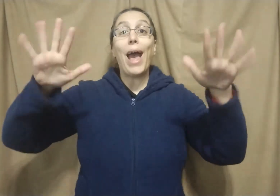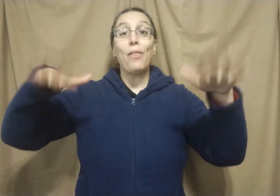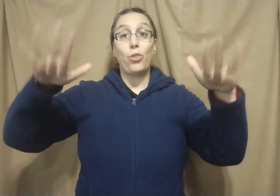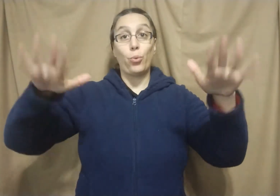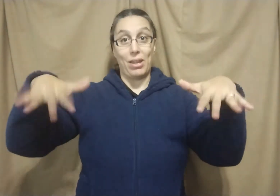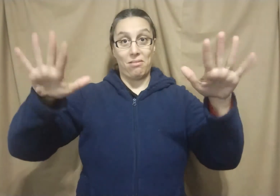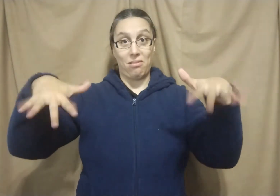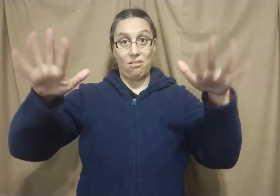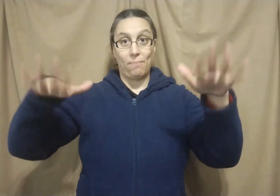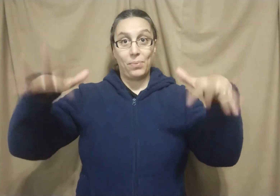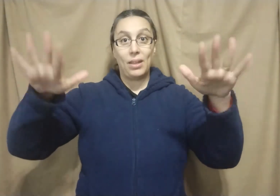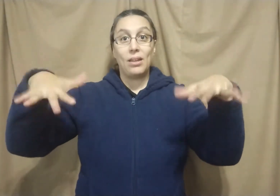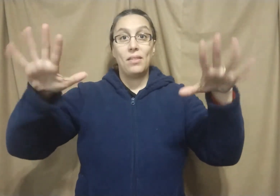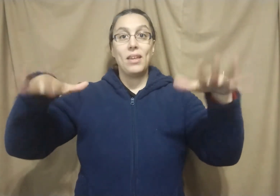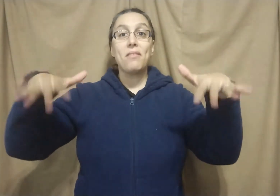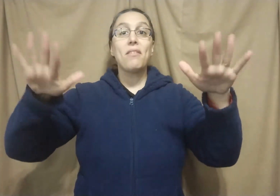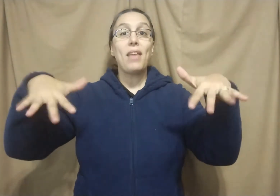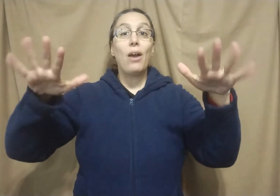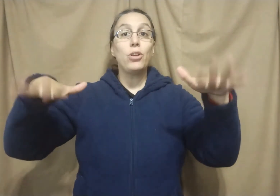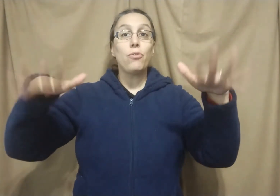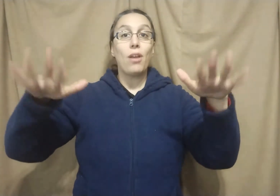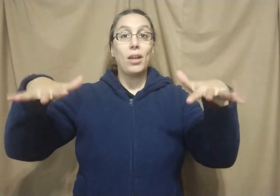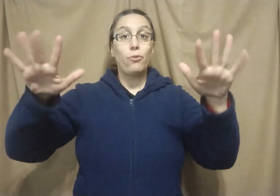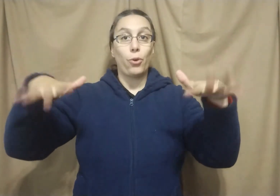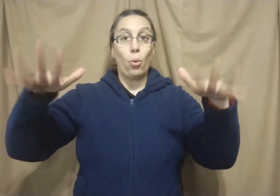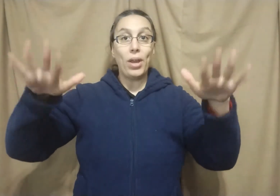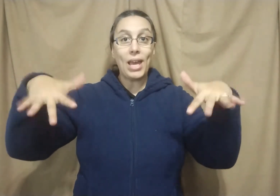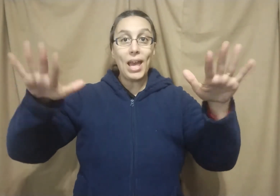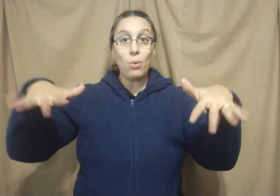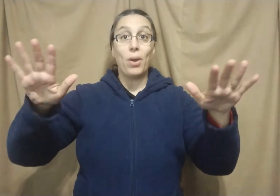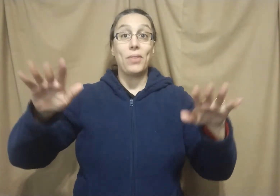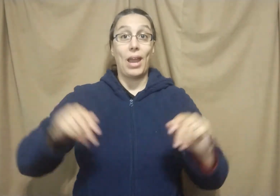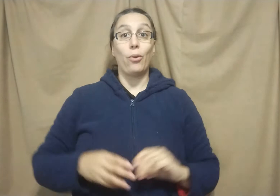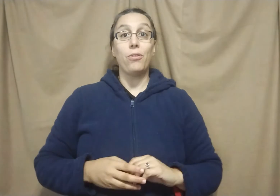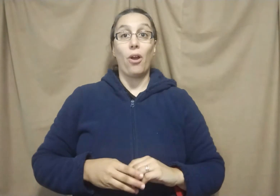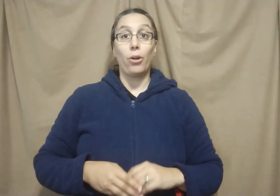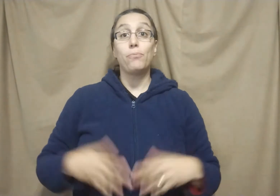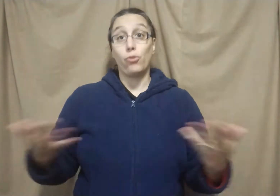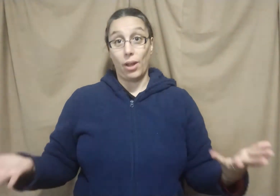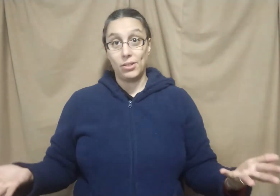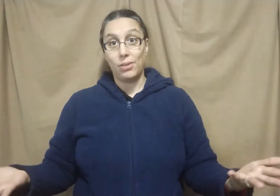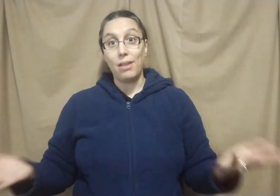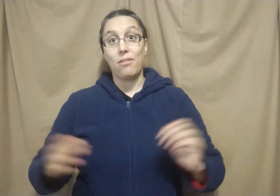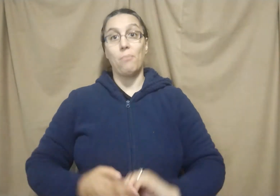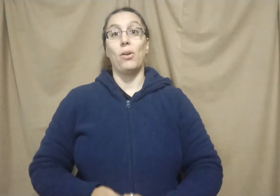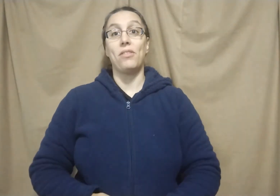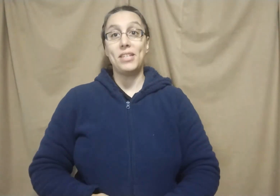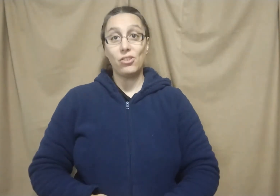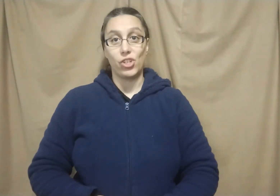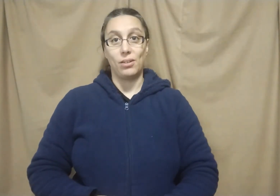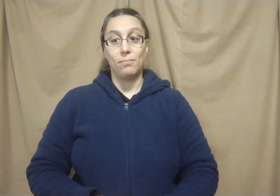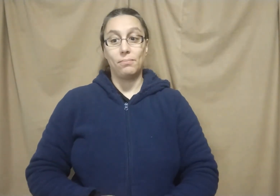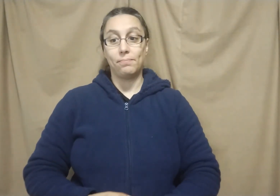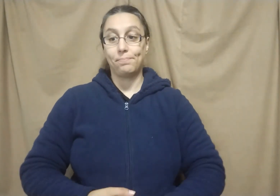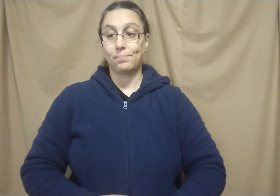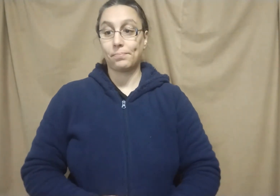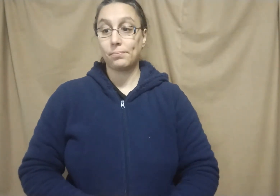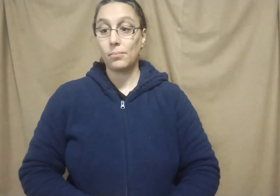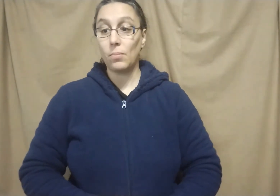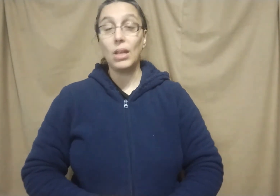the wrists. This is how you sign for oyez when the heralds are trying to get someone's attention.